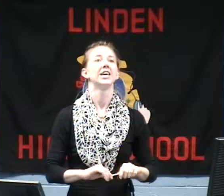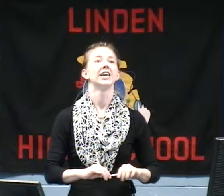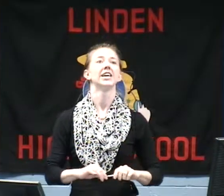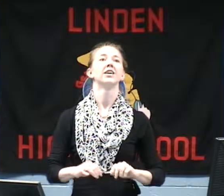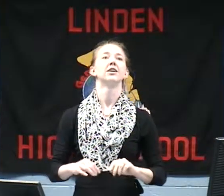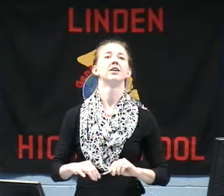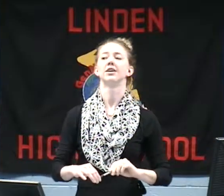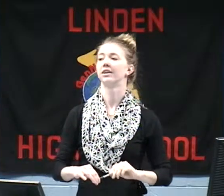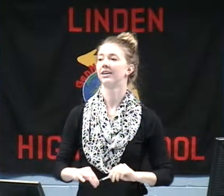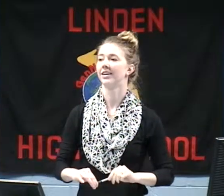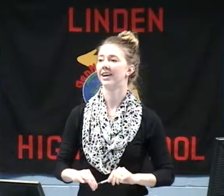That's an easy one.